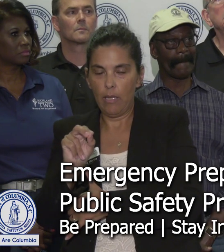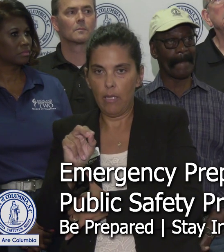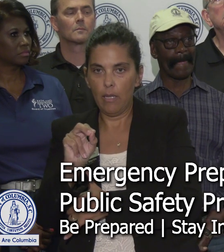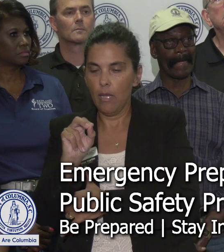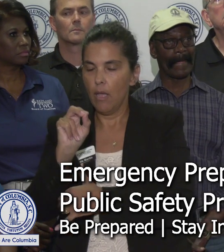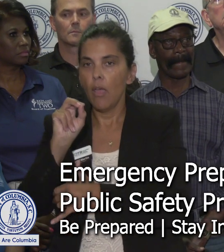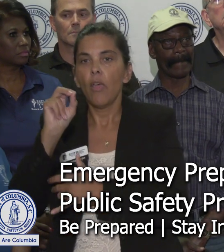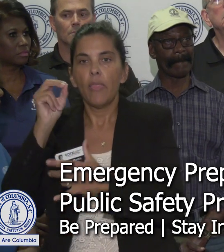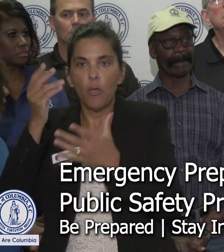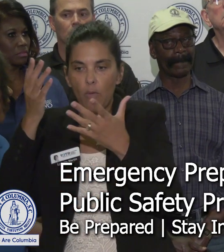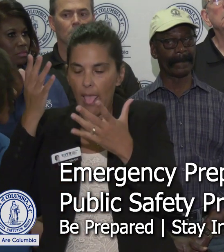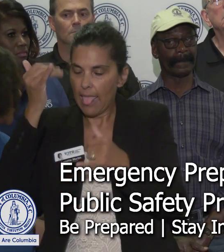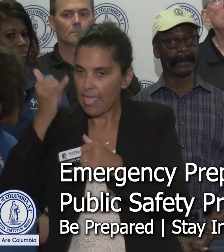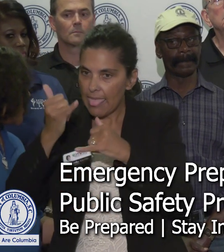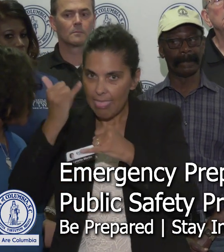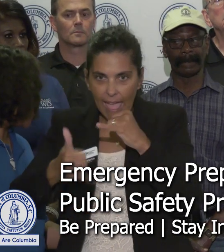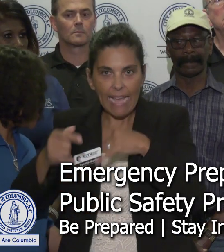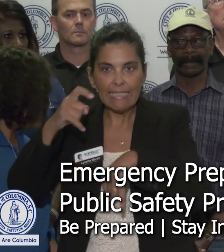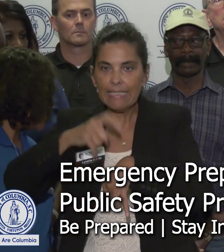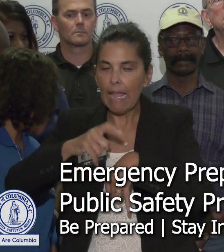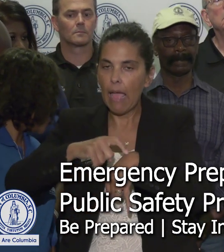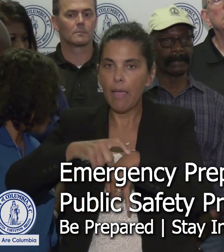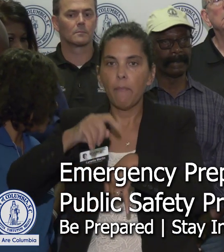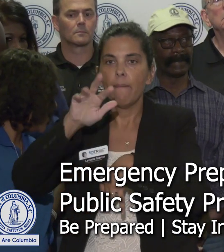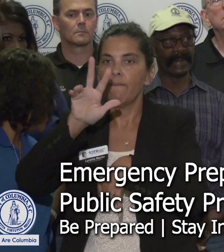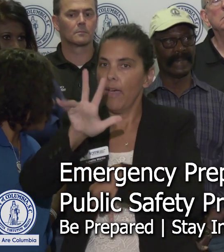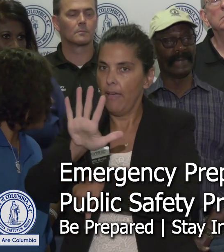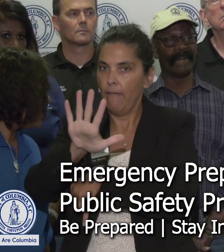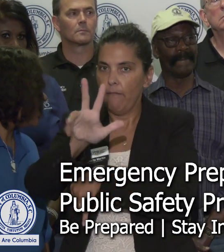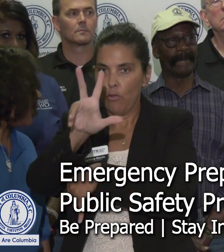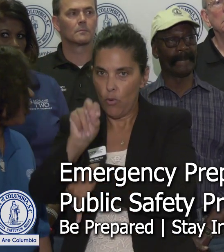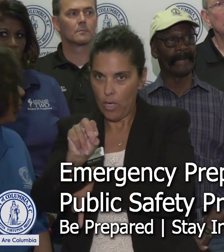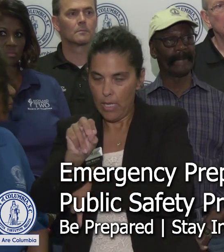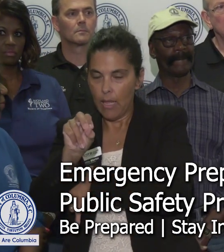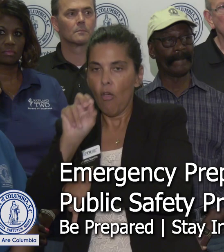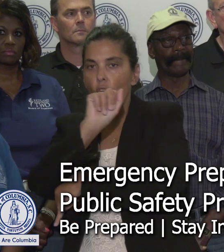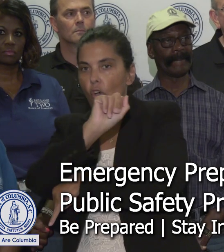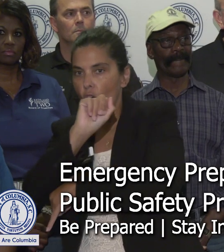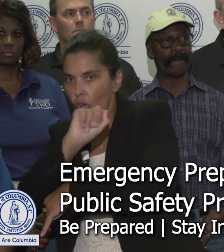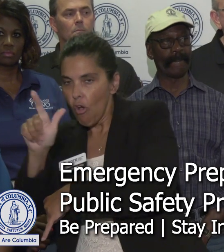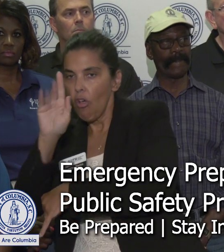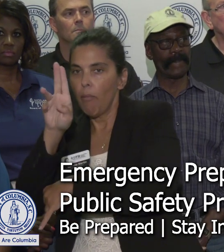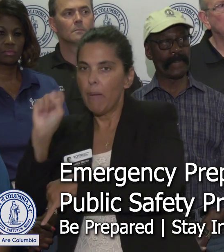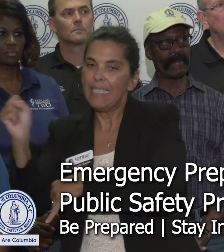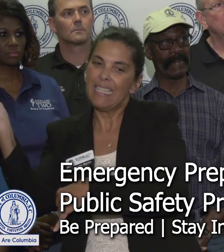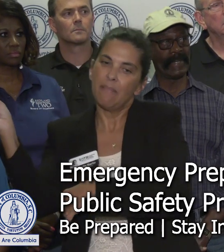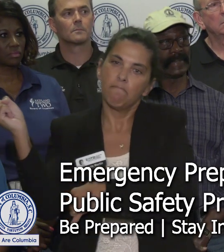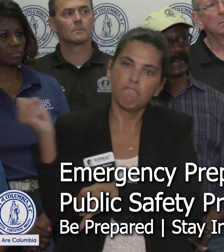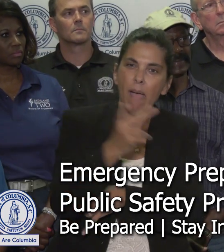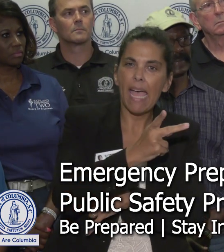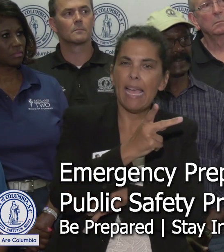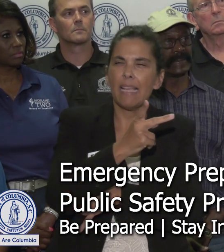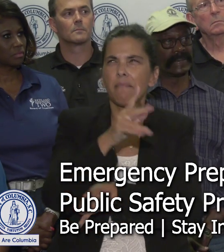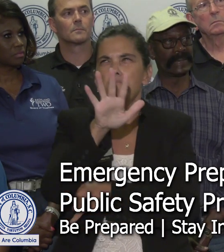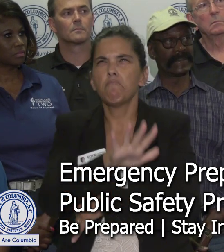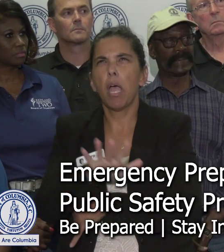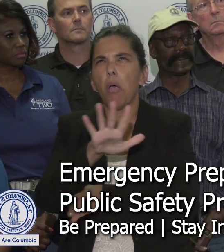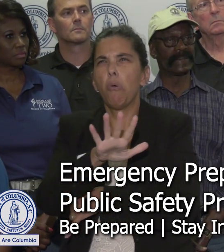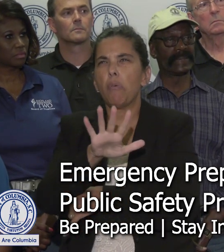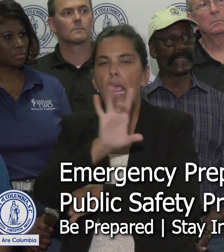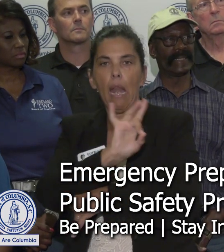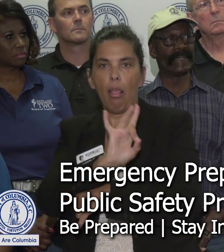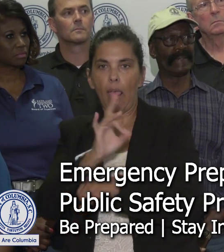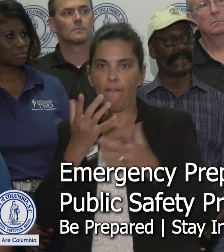will complete its last round trip starting at 5:30 so that we can have our vehicles back in the garage by approximately